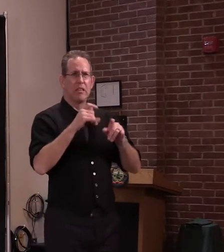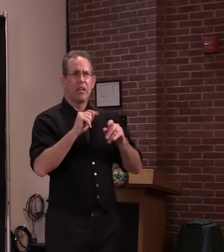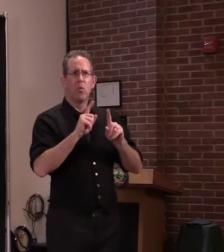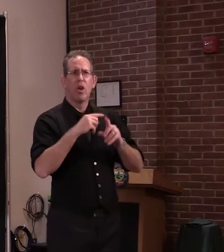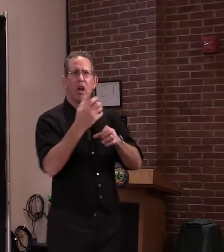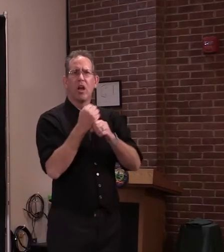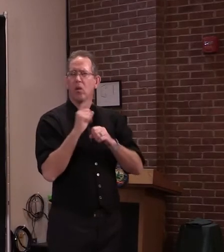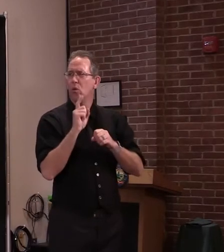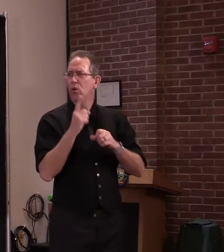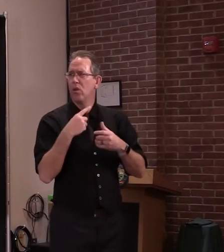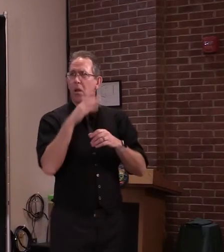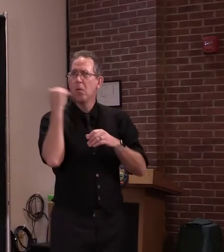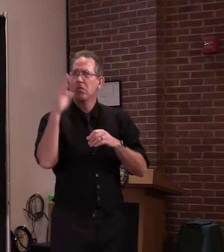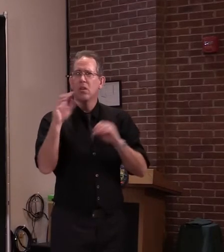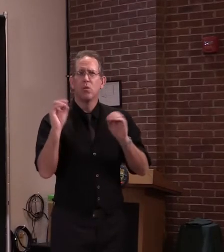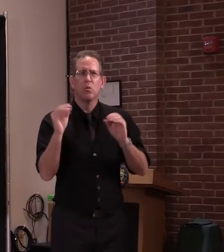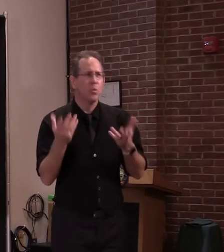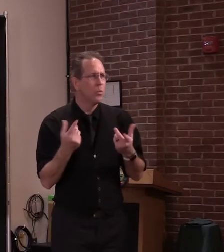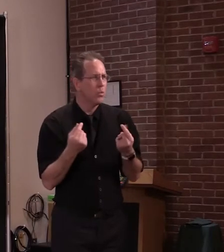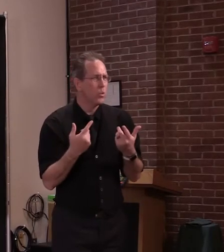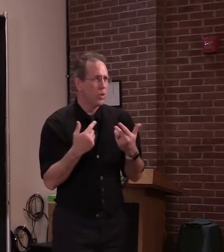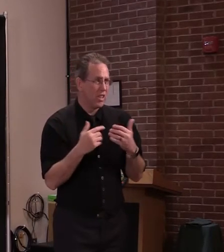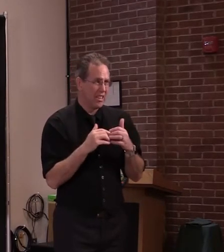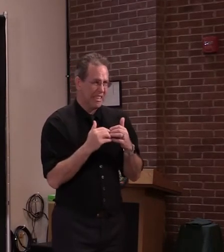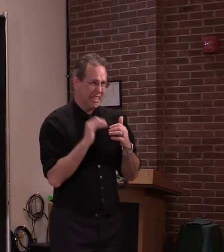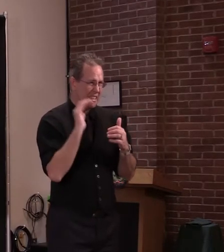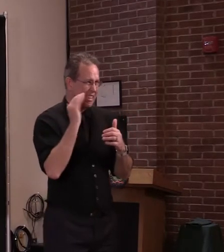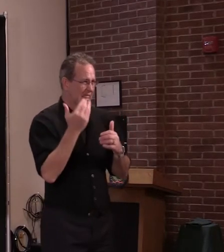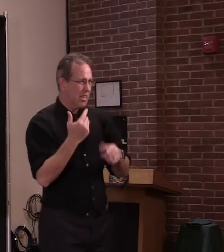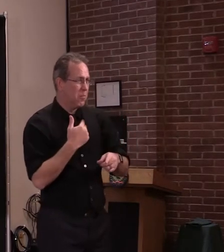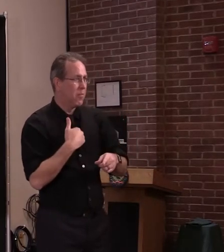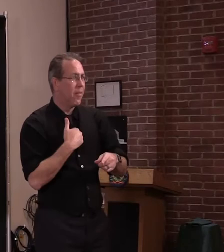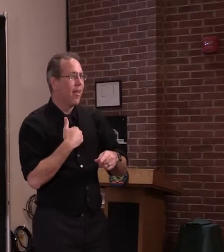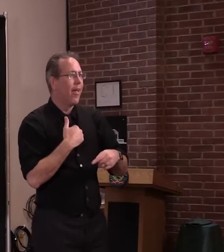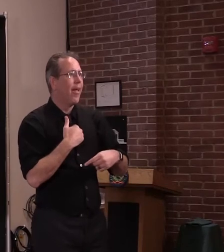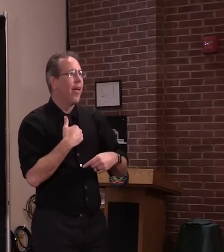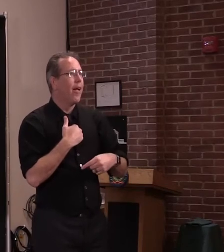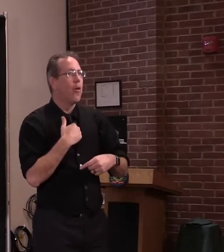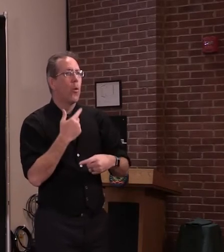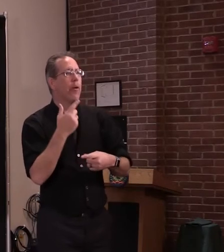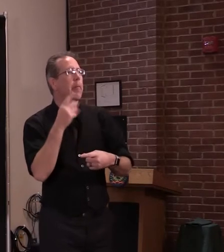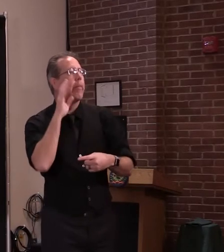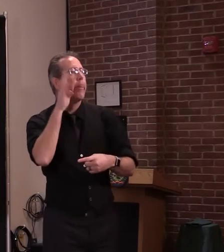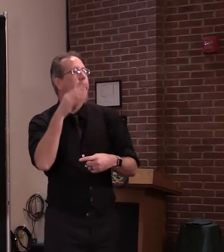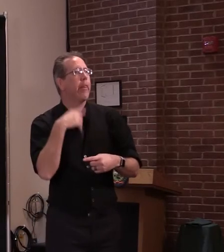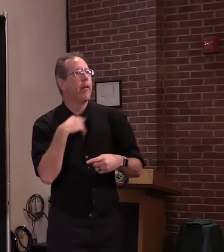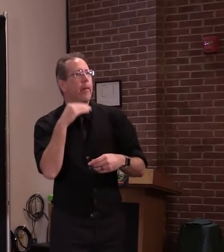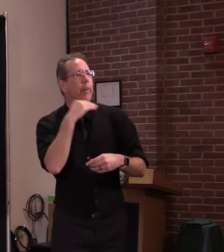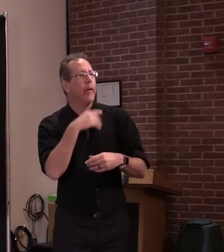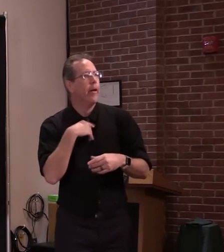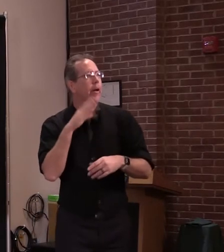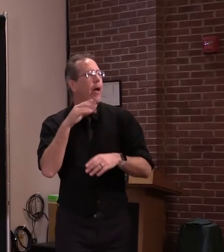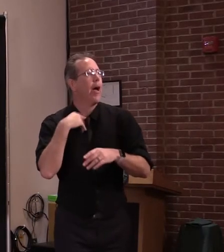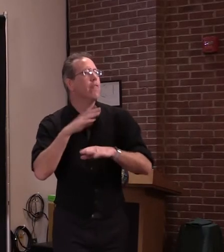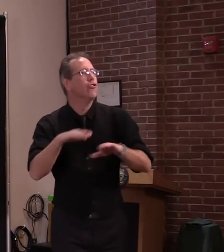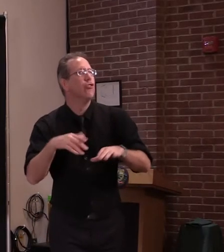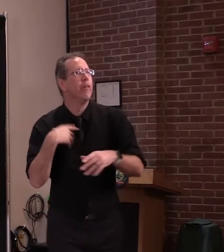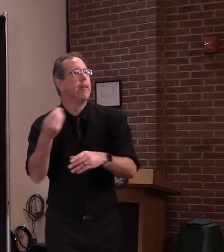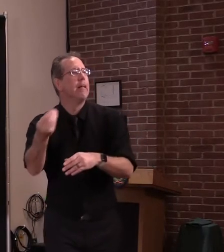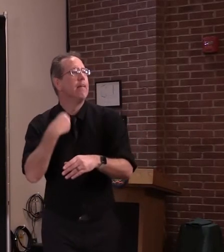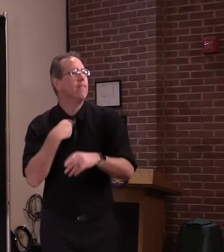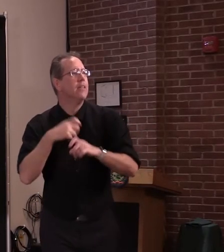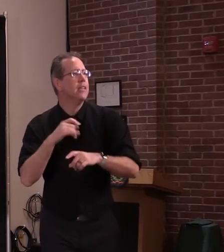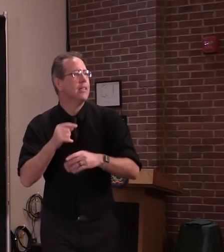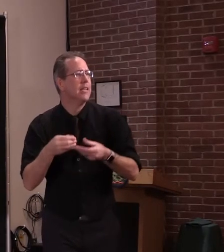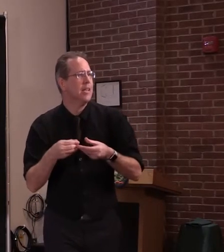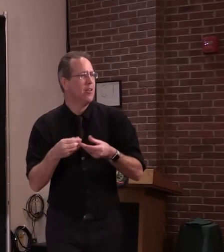available? Am I understanding that correctly? It seems like people in schools or in a school community have a distinct advantage over those who are not in a school